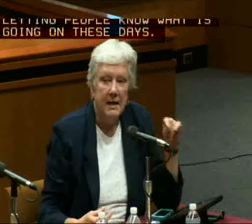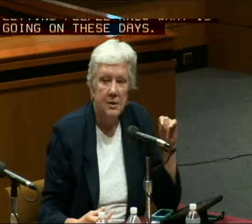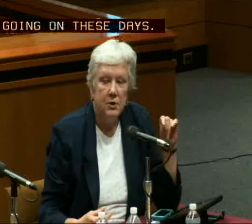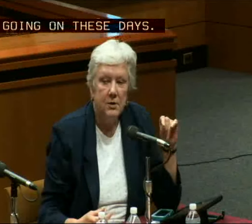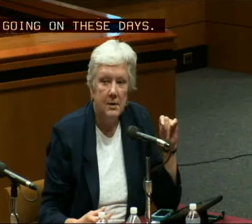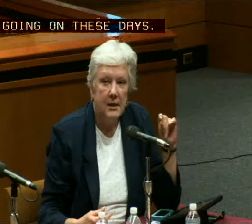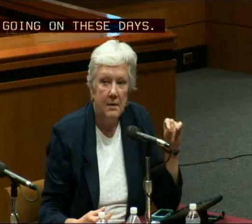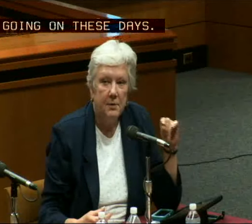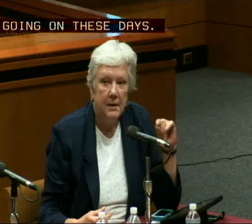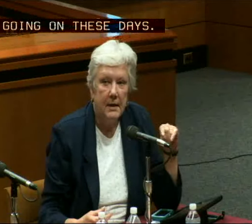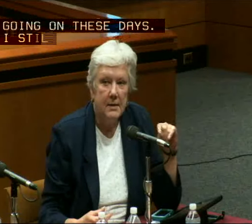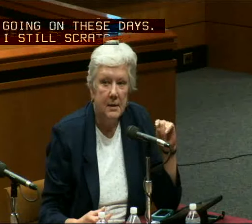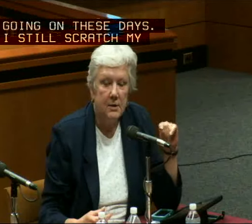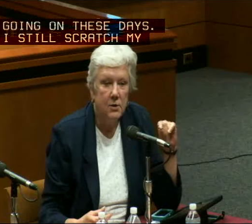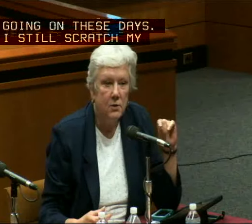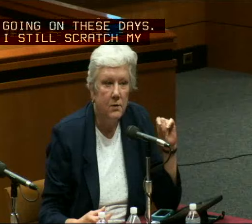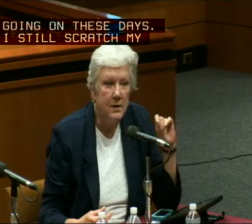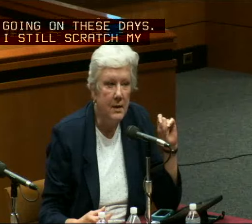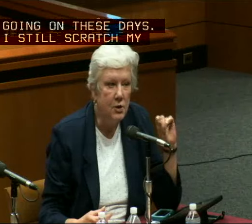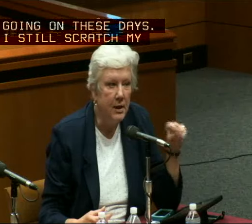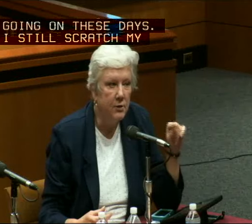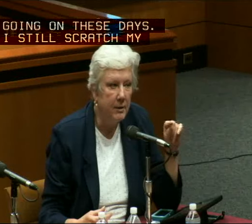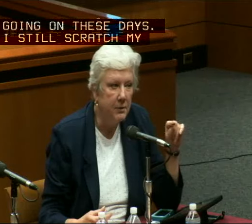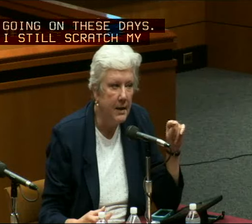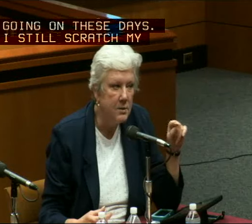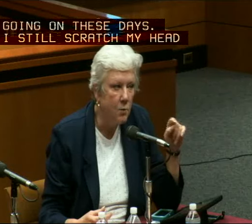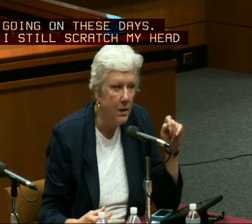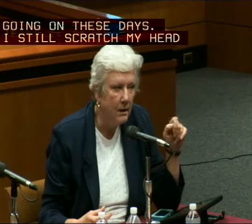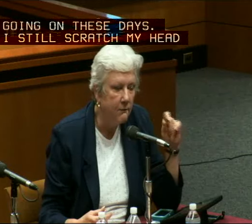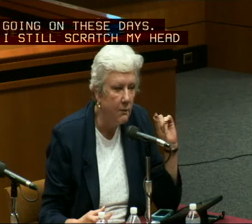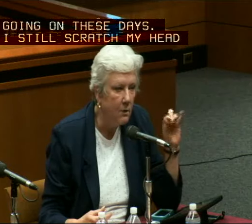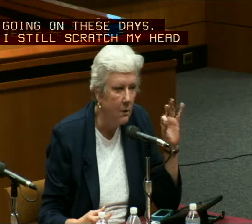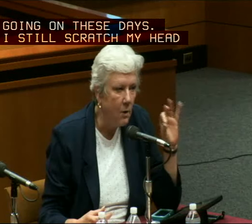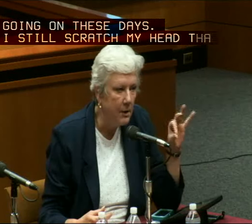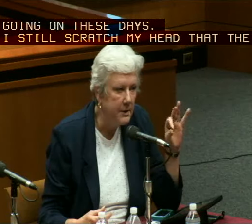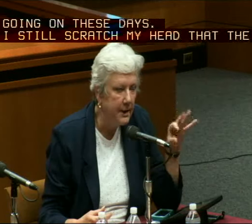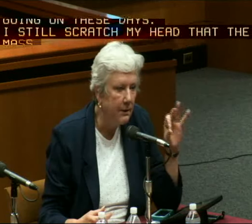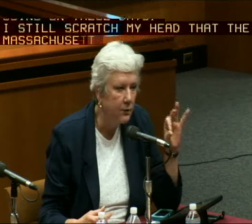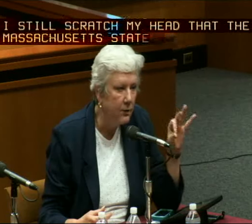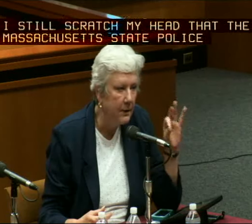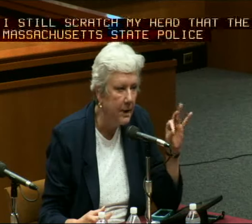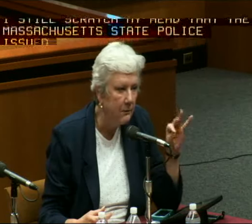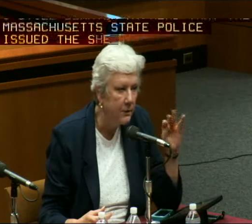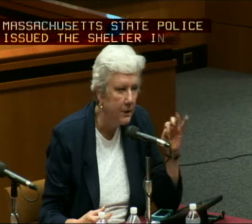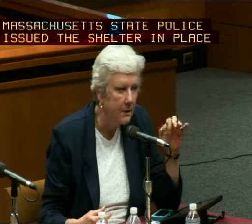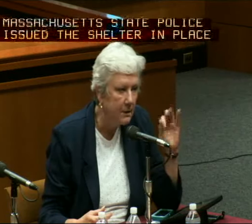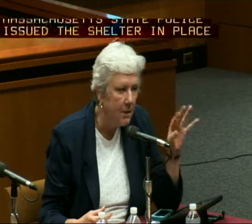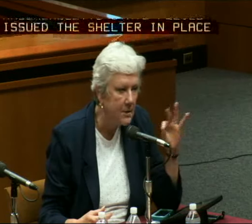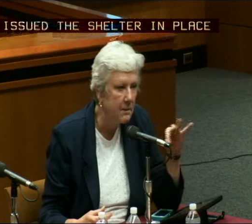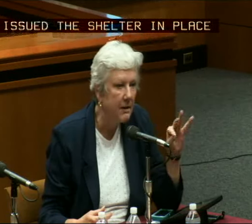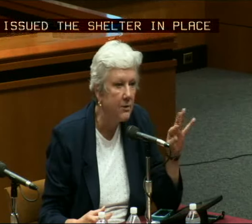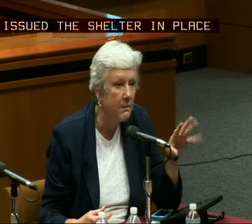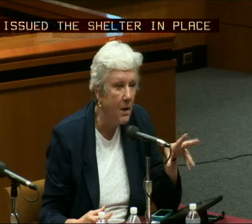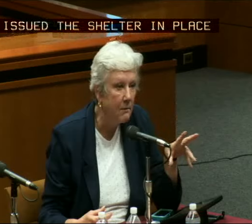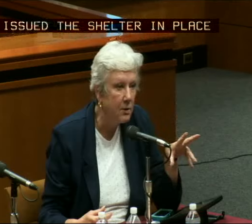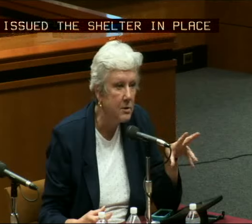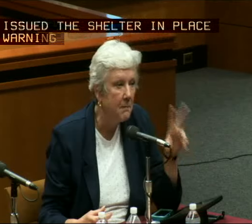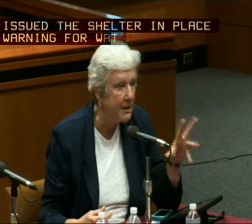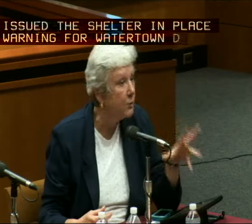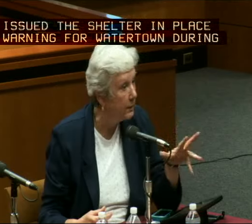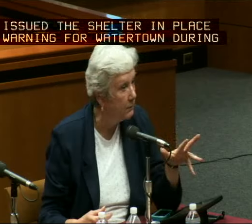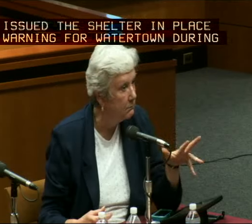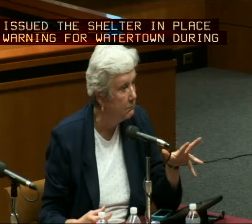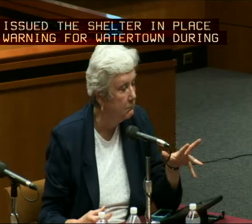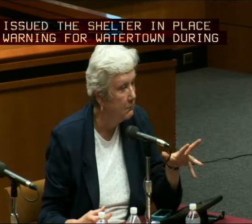that the Massachusetts State Police issued the shelter-in-place warning for Watertown during the hunt for the Boston Marathon bombers